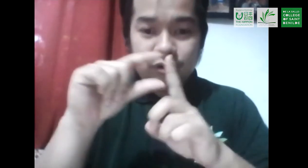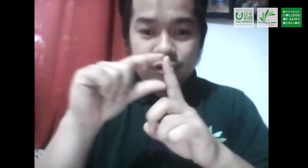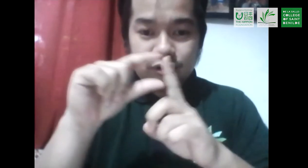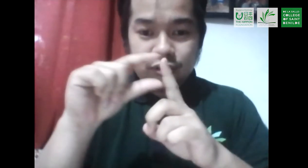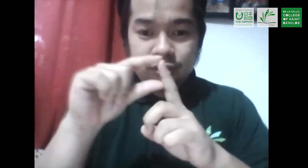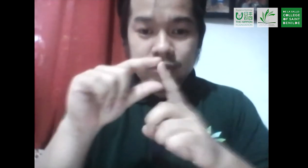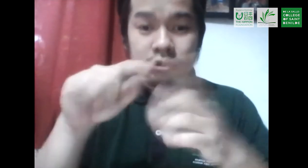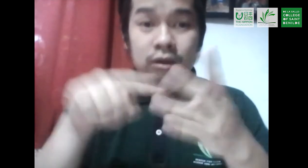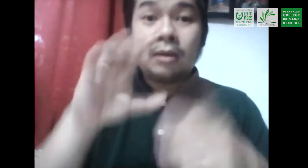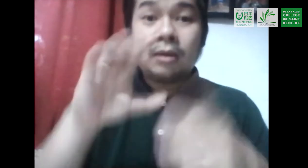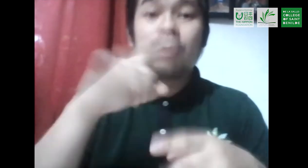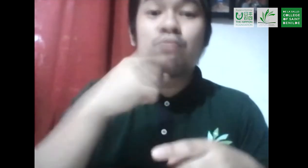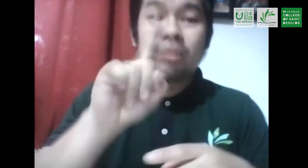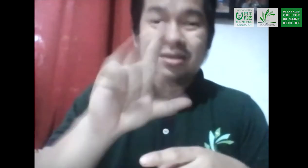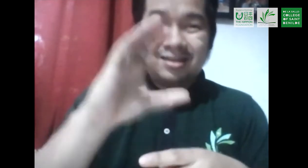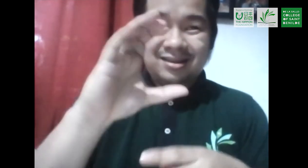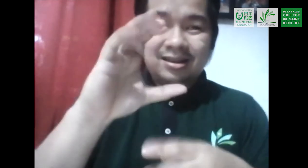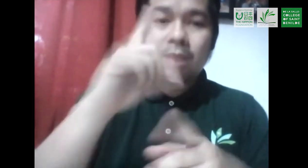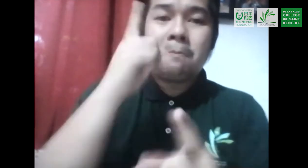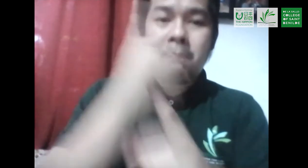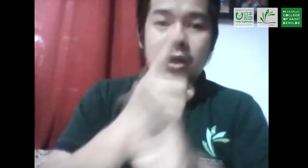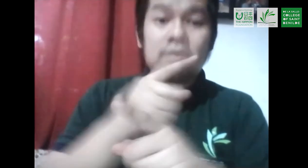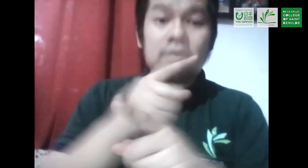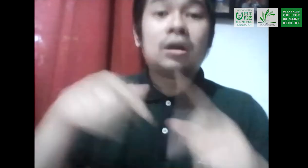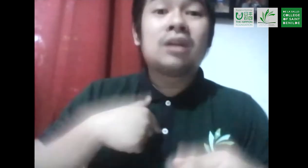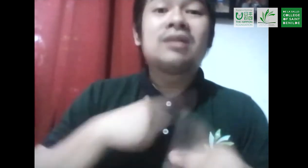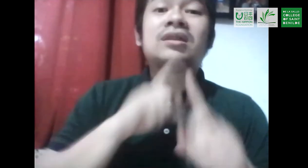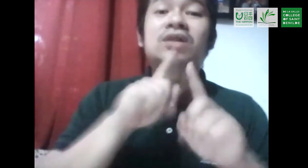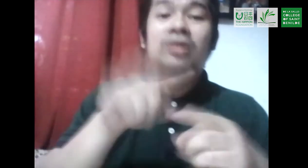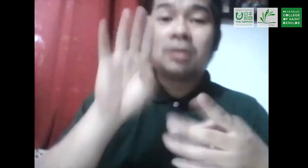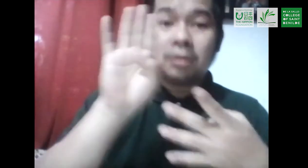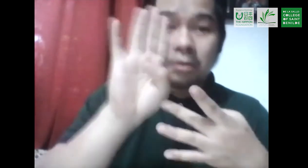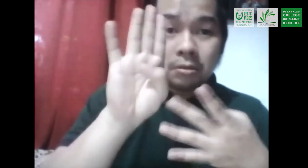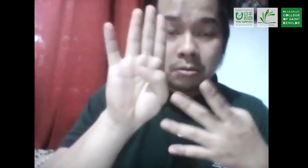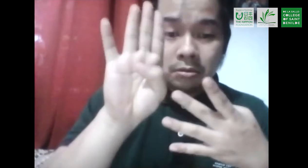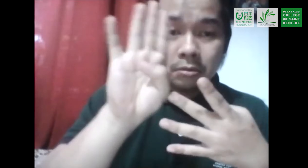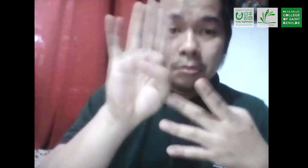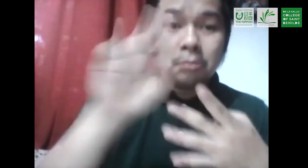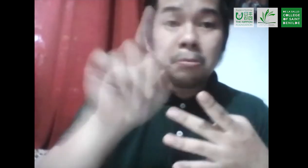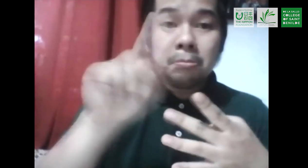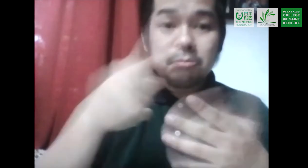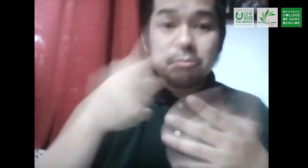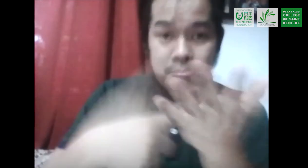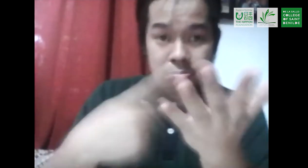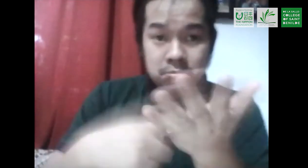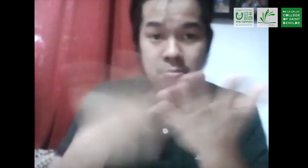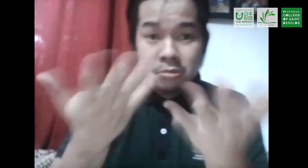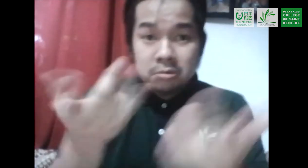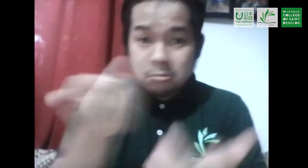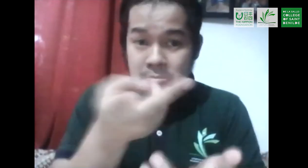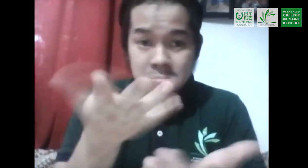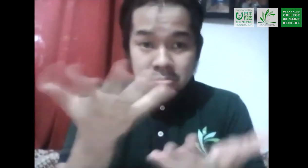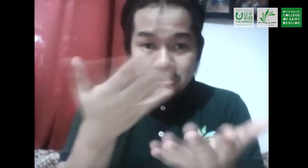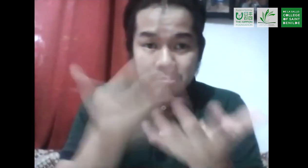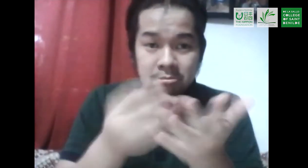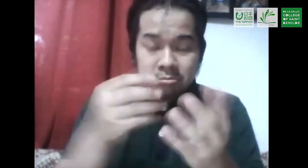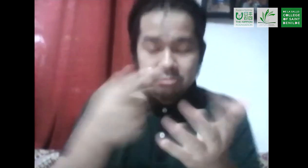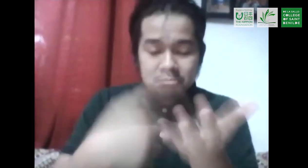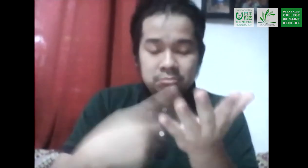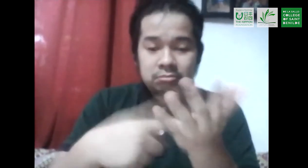So question word was C, and then C was the right answer, but B was also